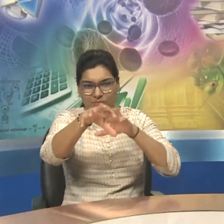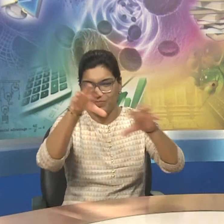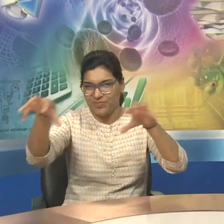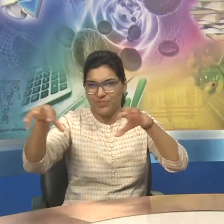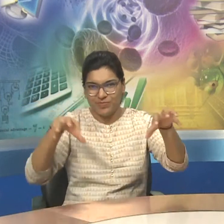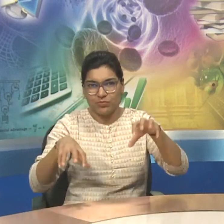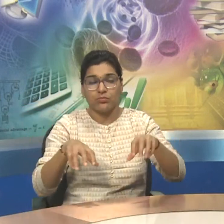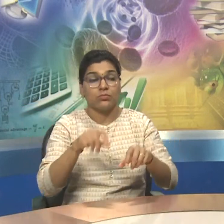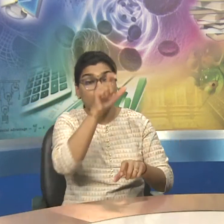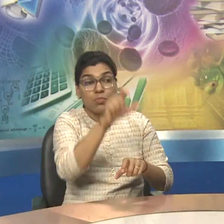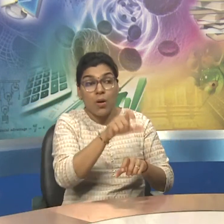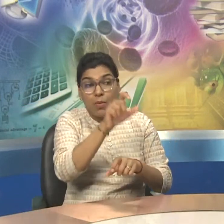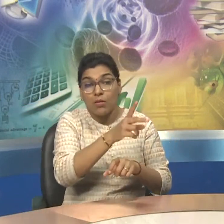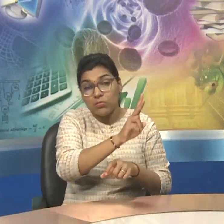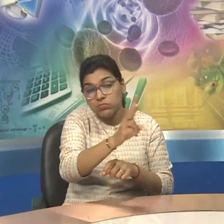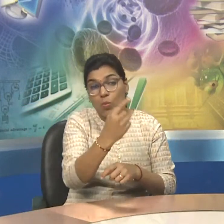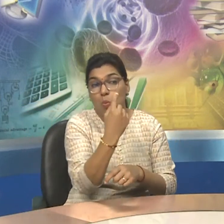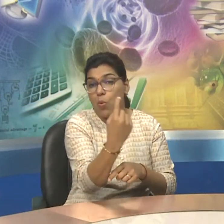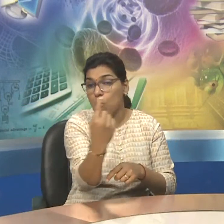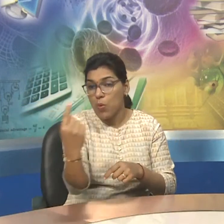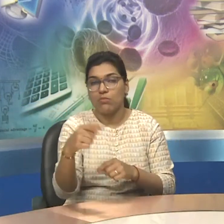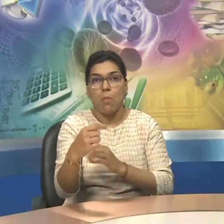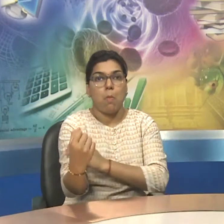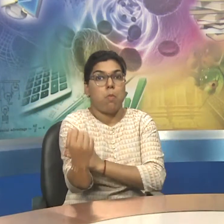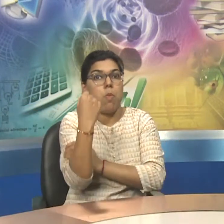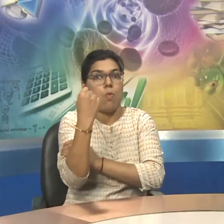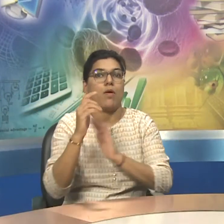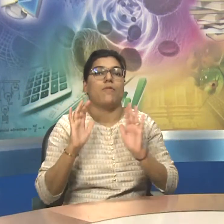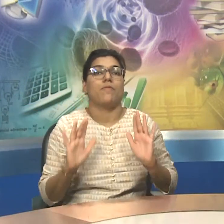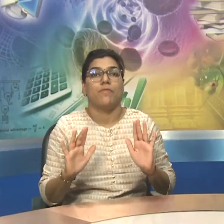deal with those aspects